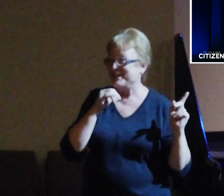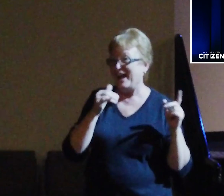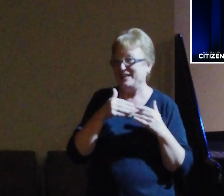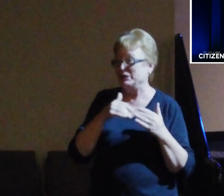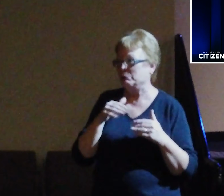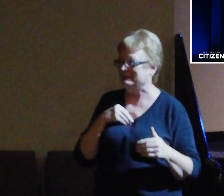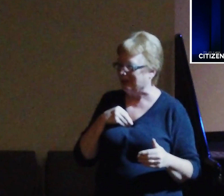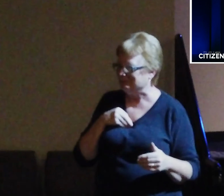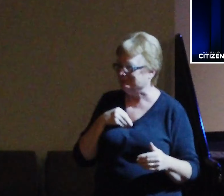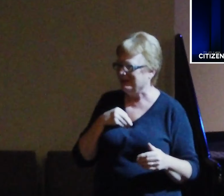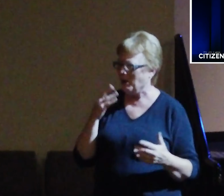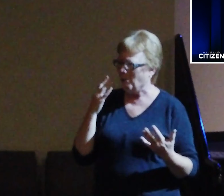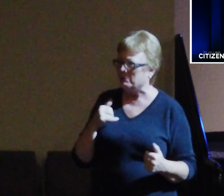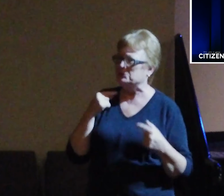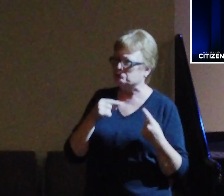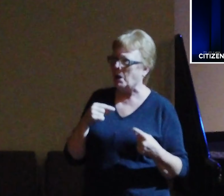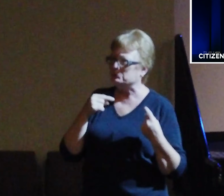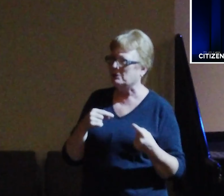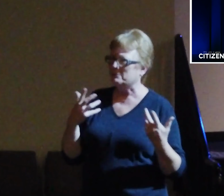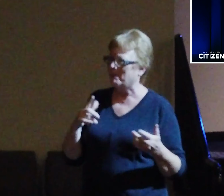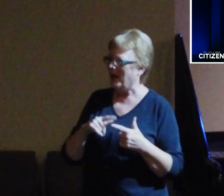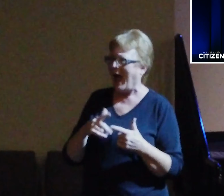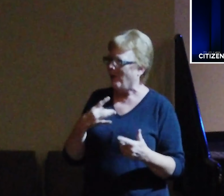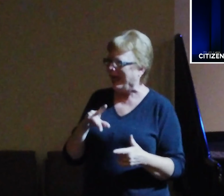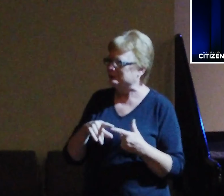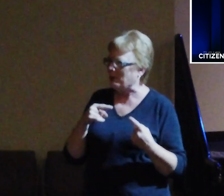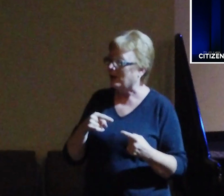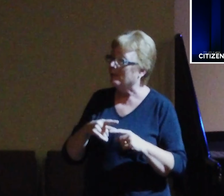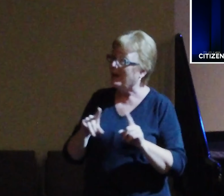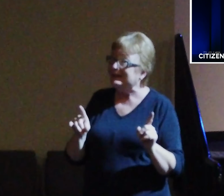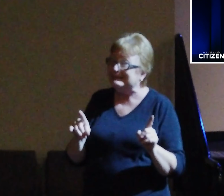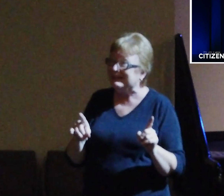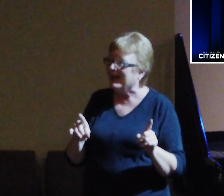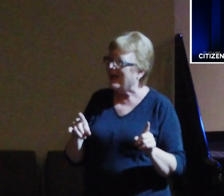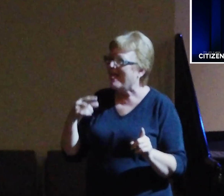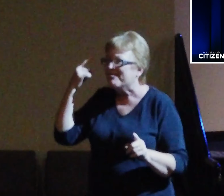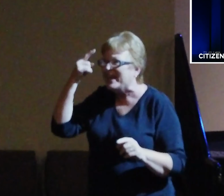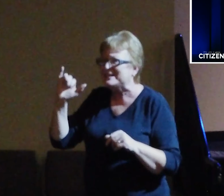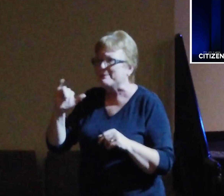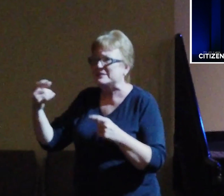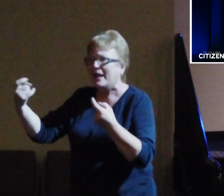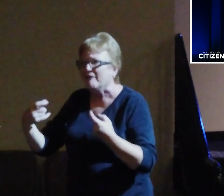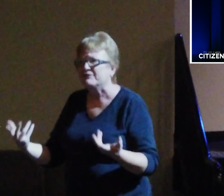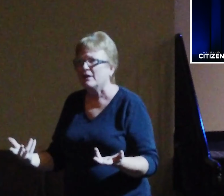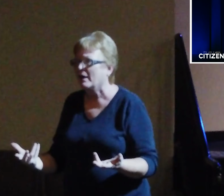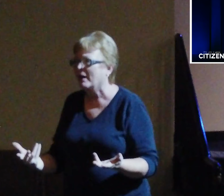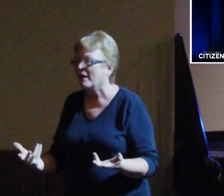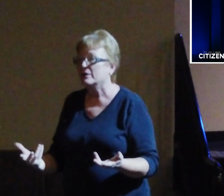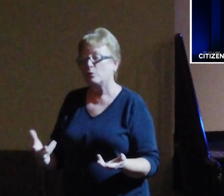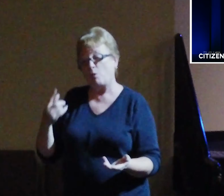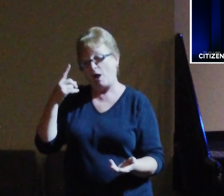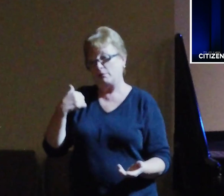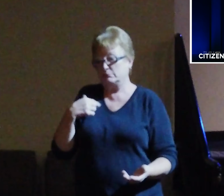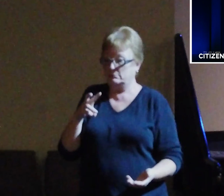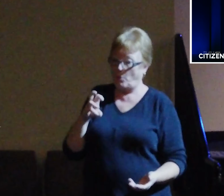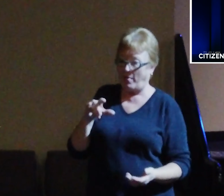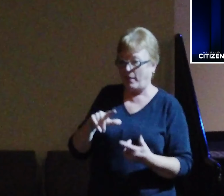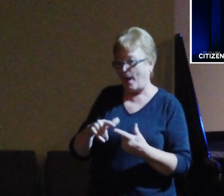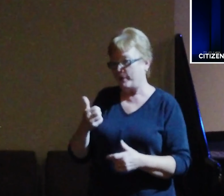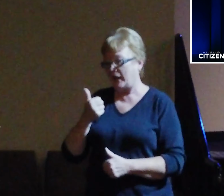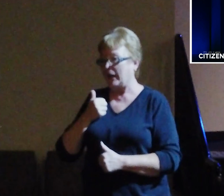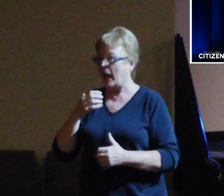And why do we struggle so much with a redemptive view of suffering? Well, I think, well, I'm Canadian. As